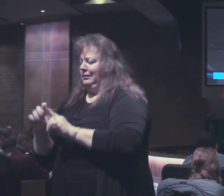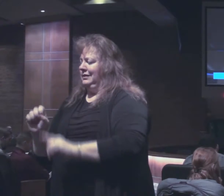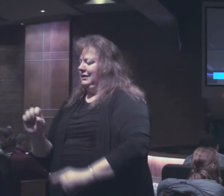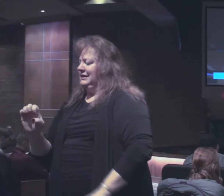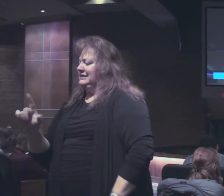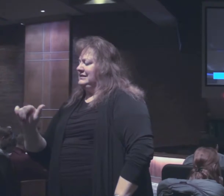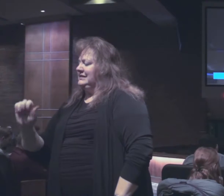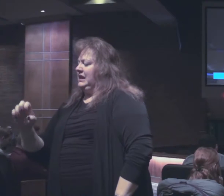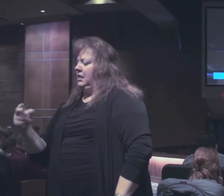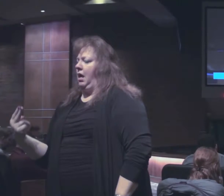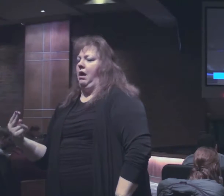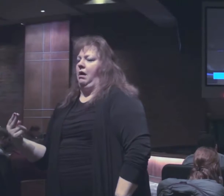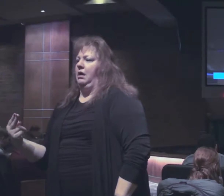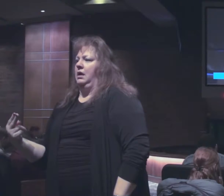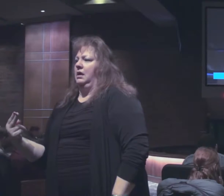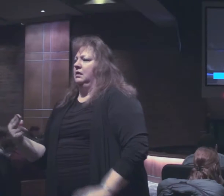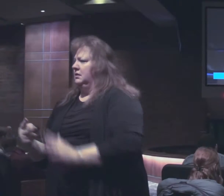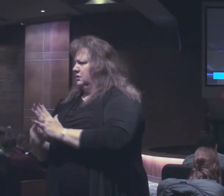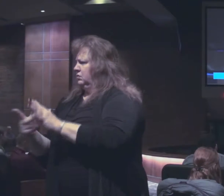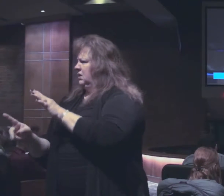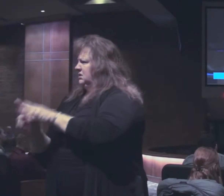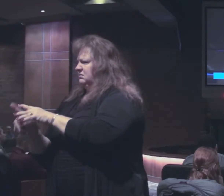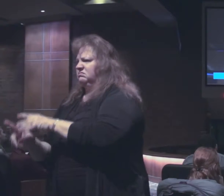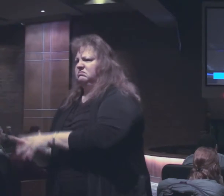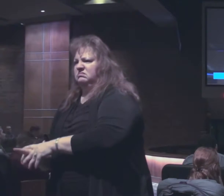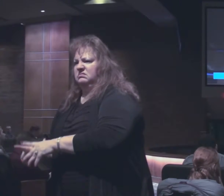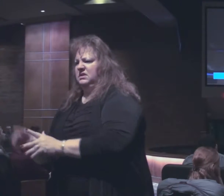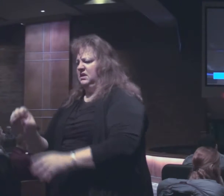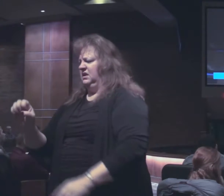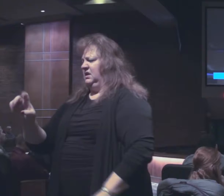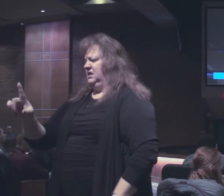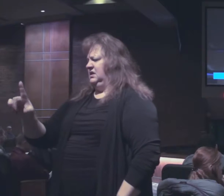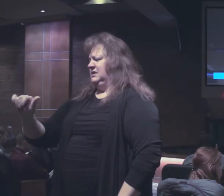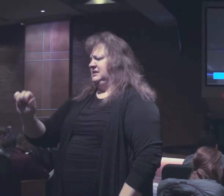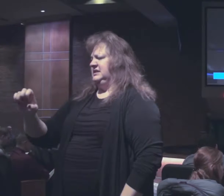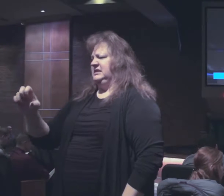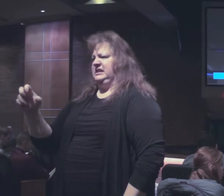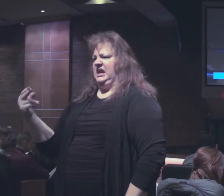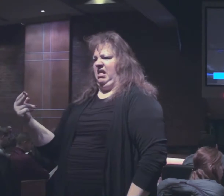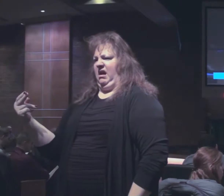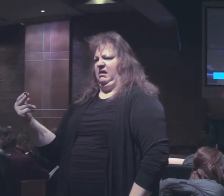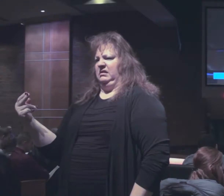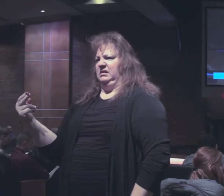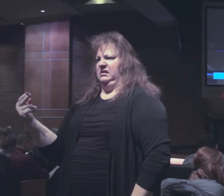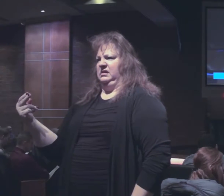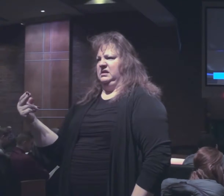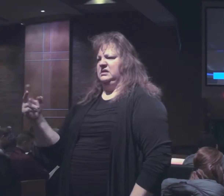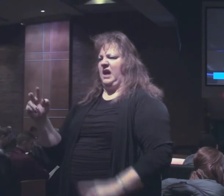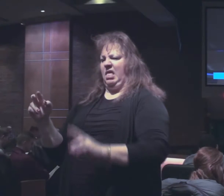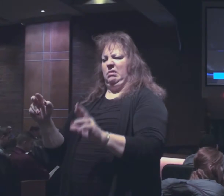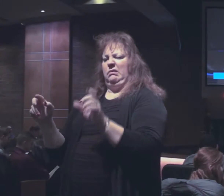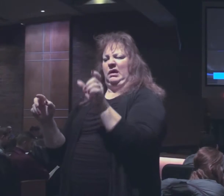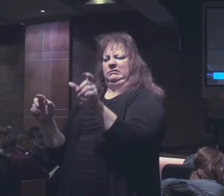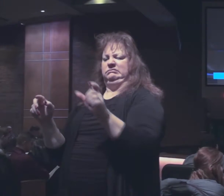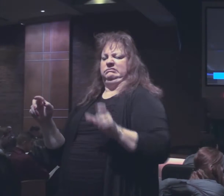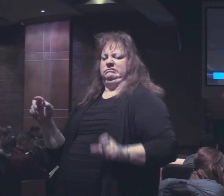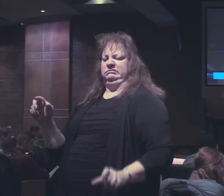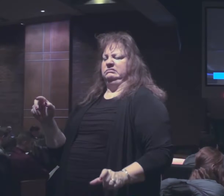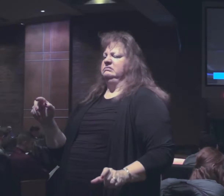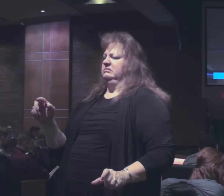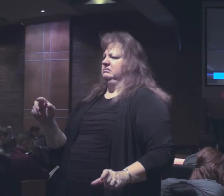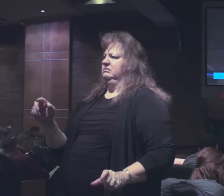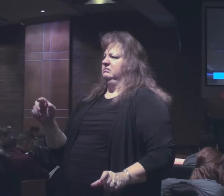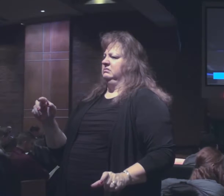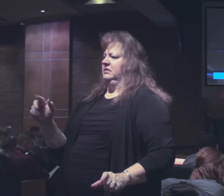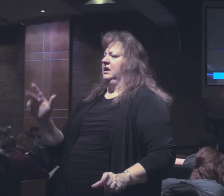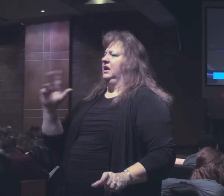And we have Selah twice in the right-hand margin here of this psalm. You had it